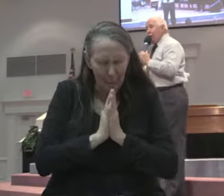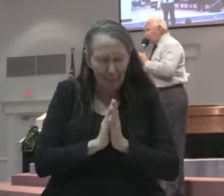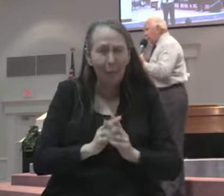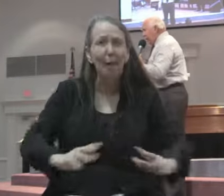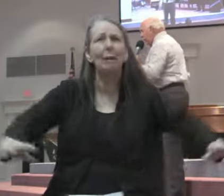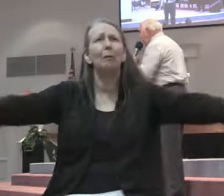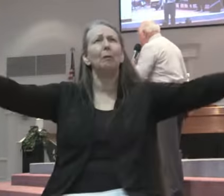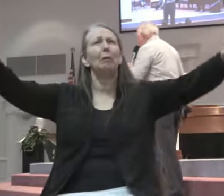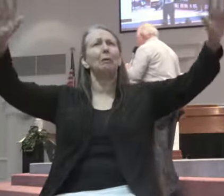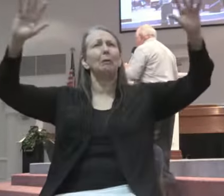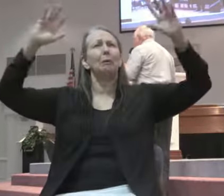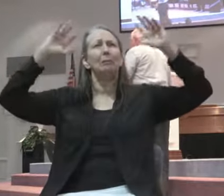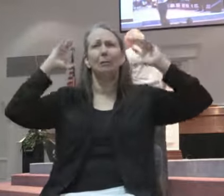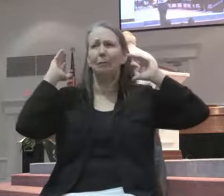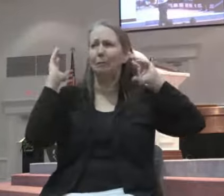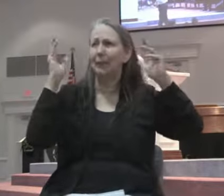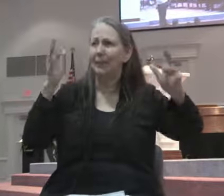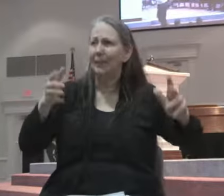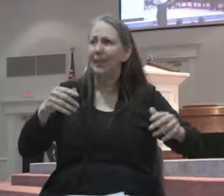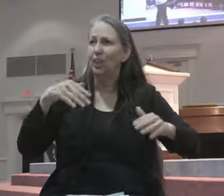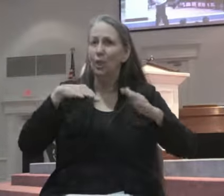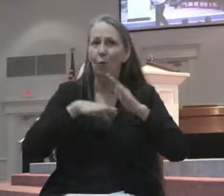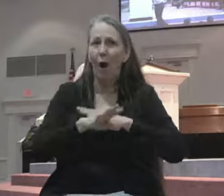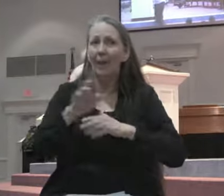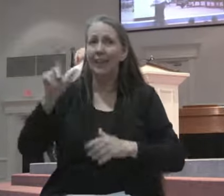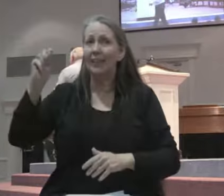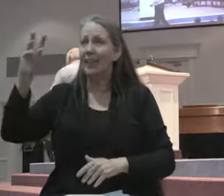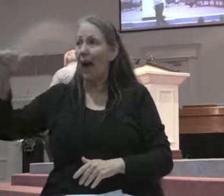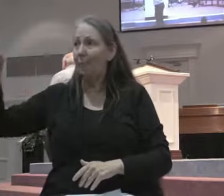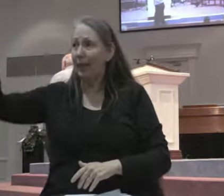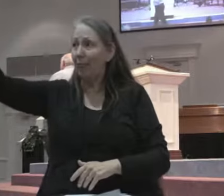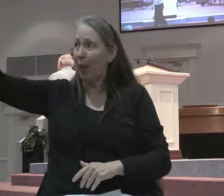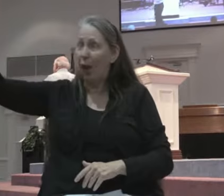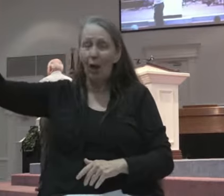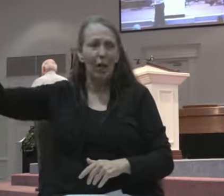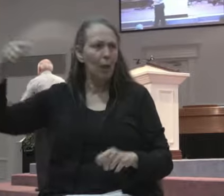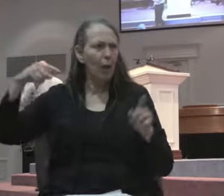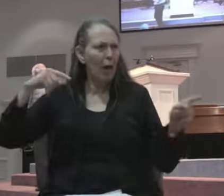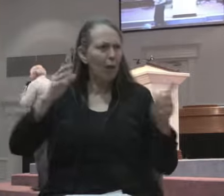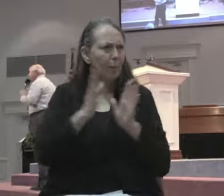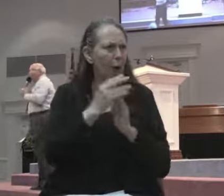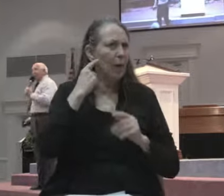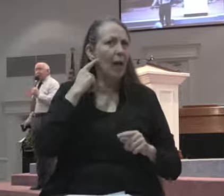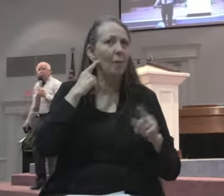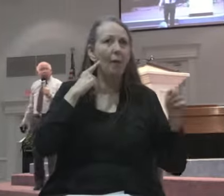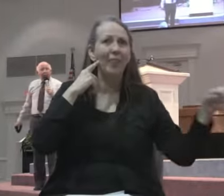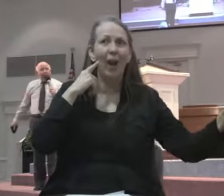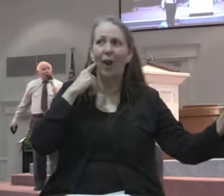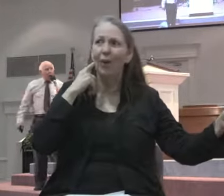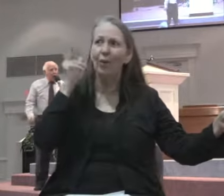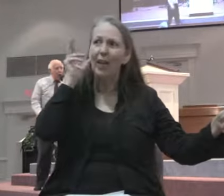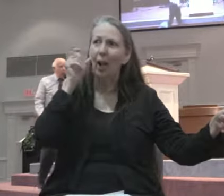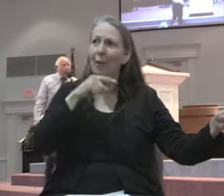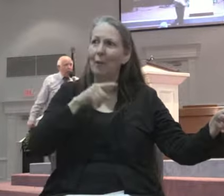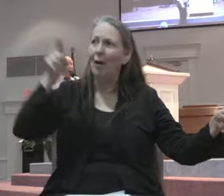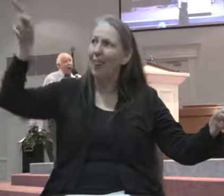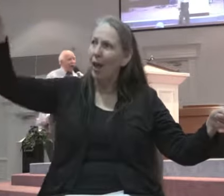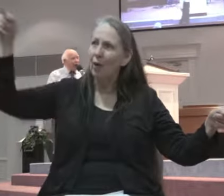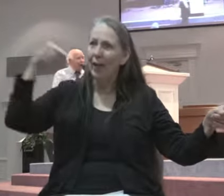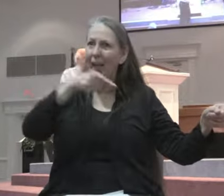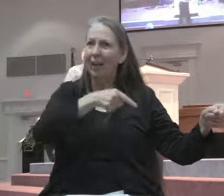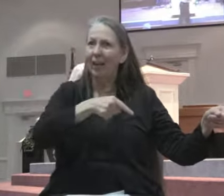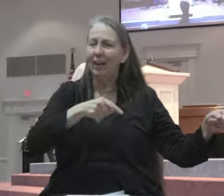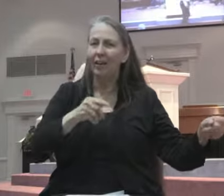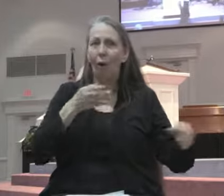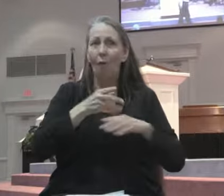praying out loud. You could hear, in fact, you could walk in the lobby of the church and hear the people in the prayer room. We got up to